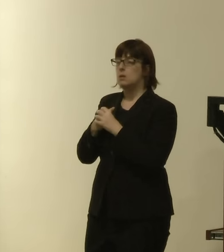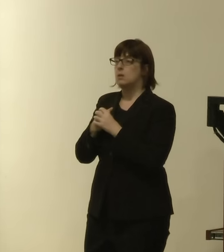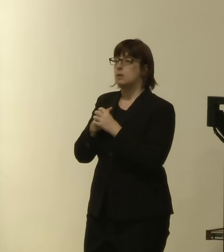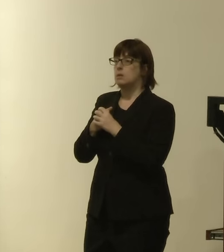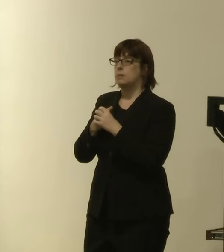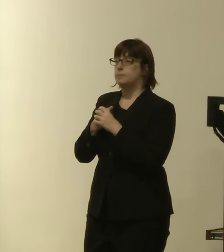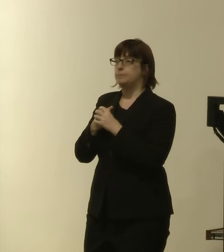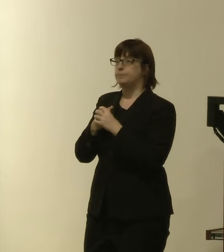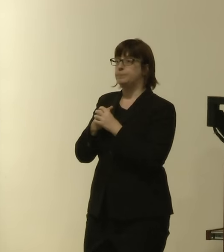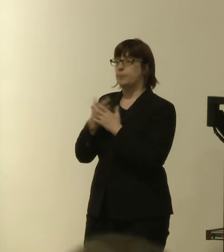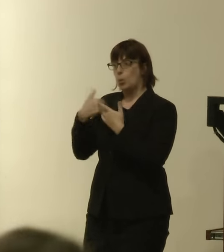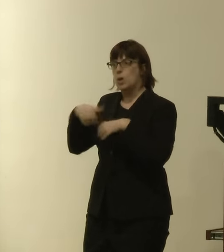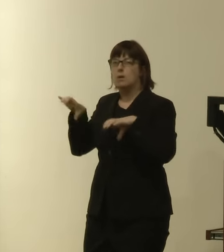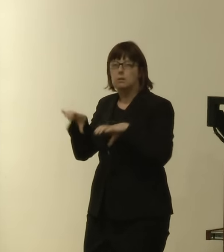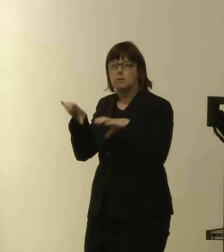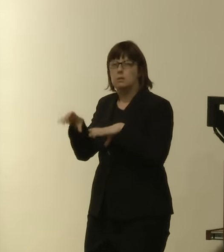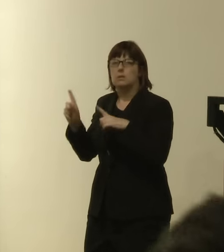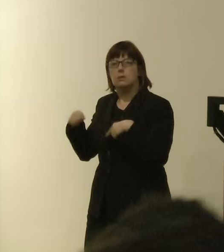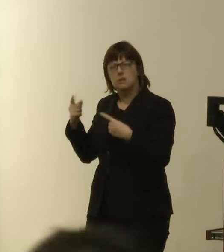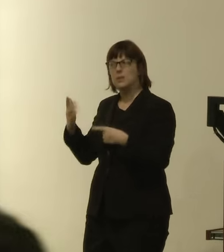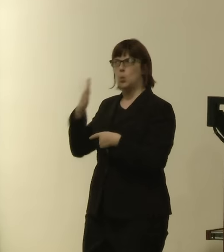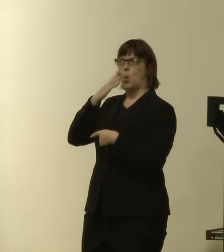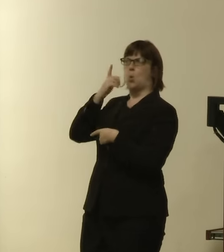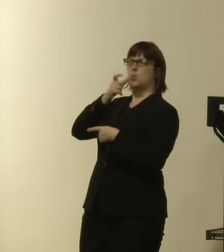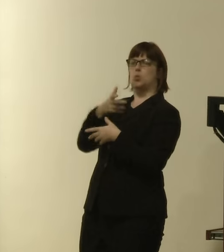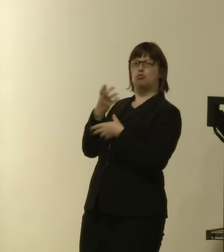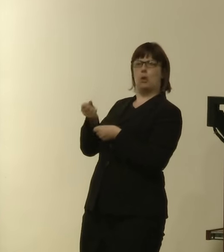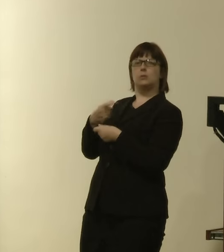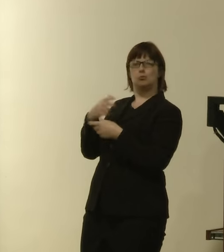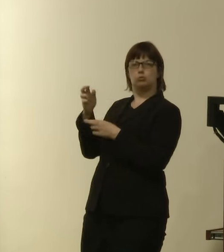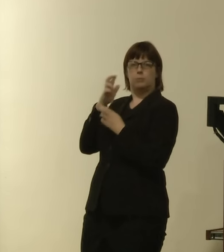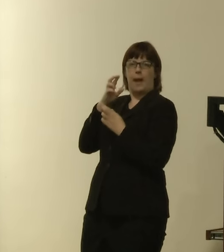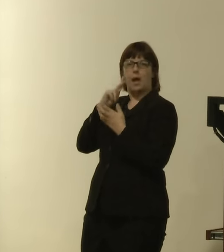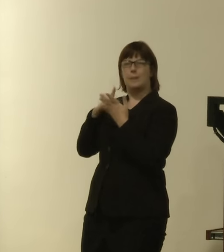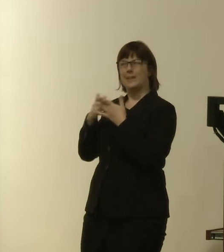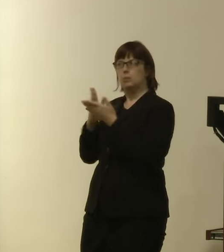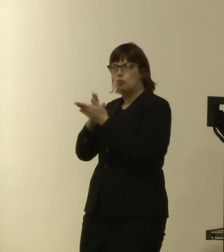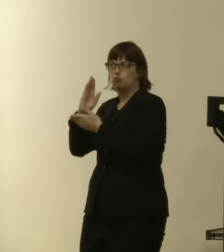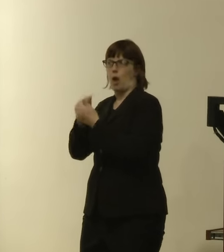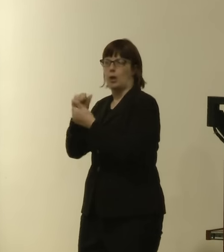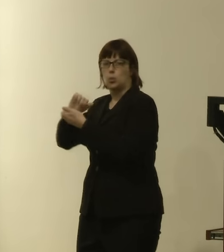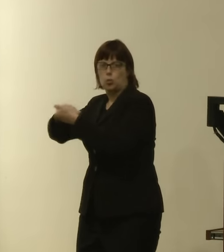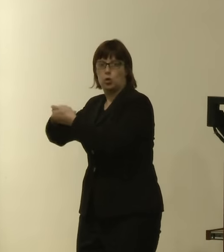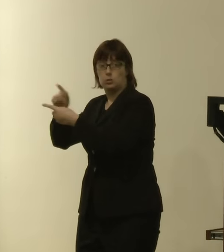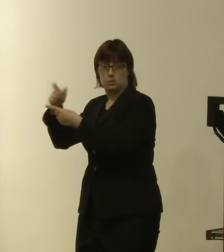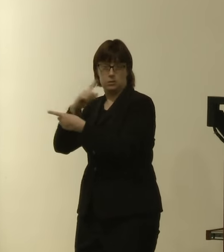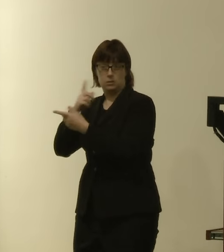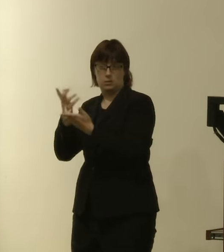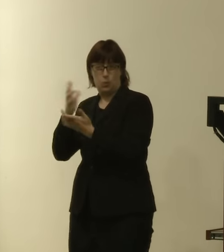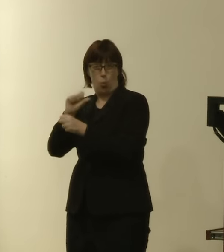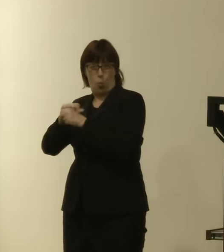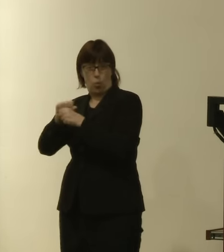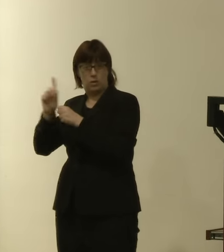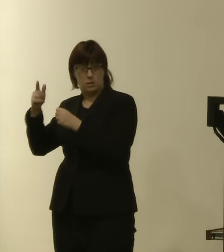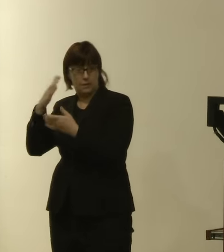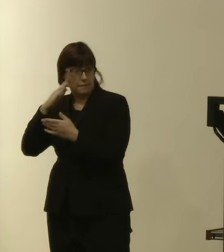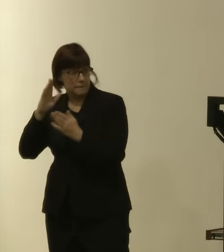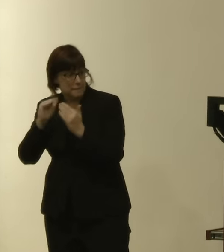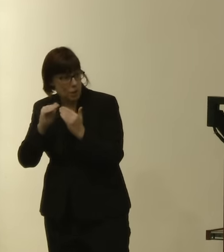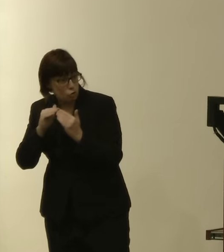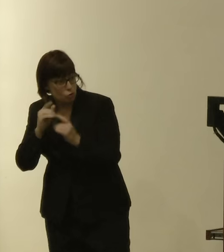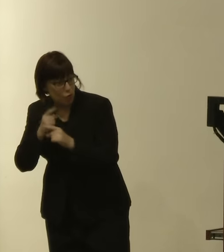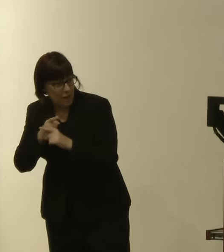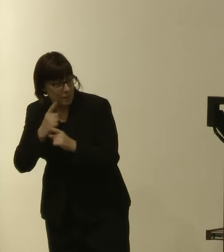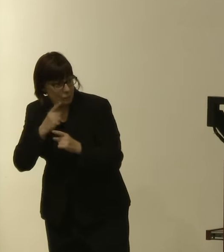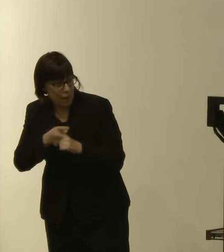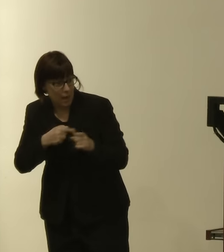us the right, maybe, to work with them. They respect us because they know we've been living and working there. Is that fair, Dr. Cyprien? You like how I'm